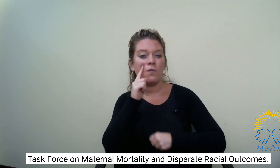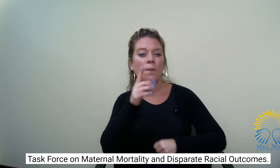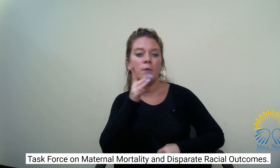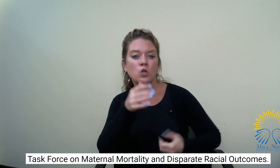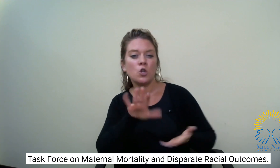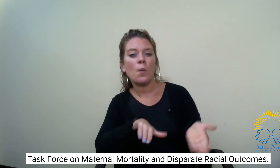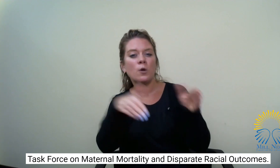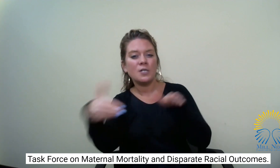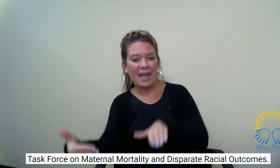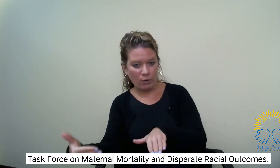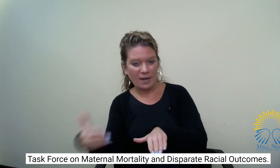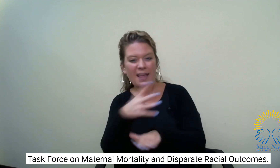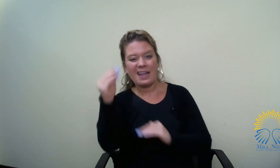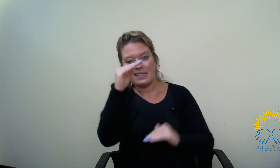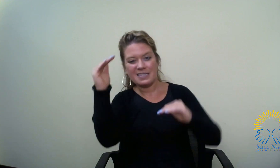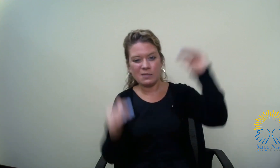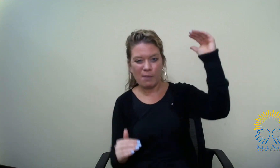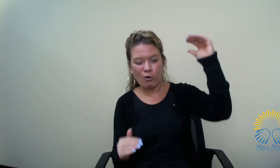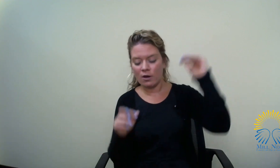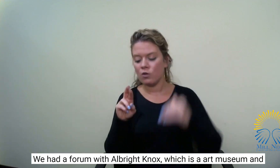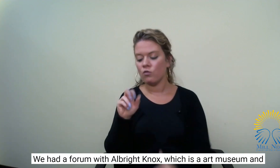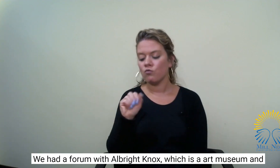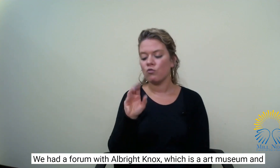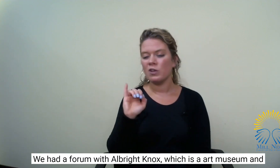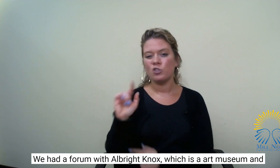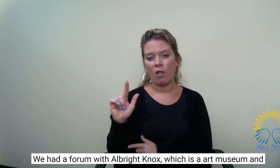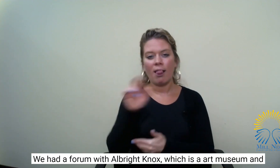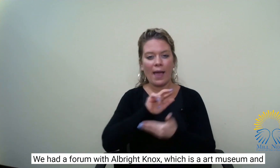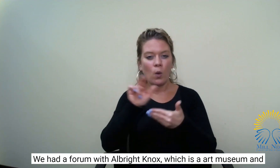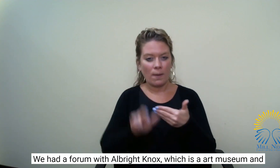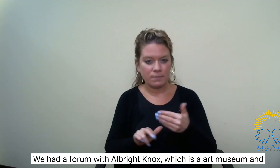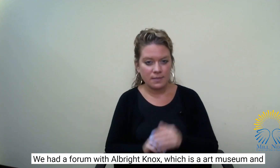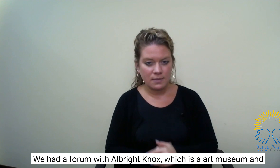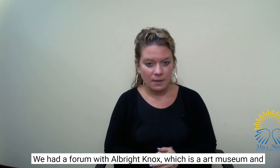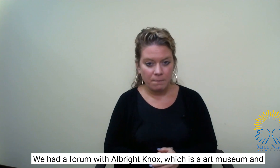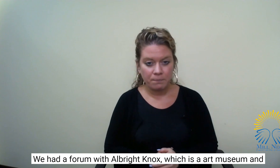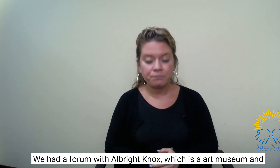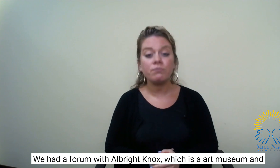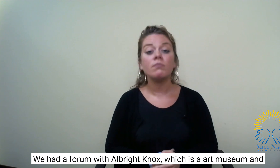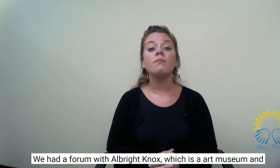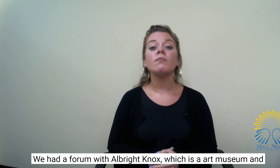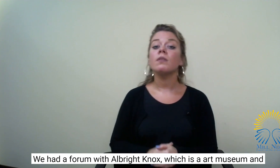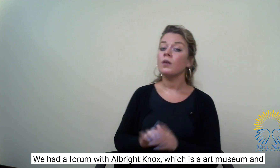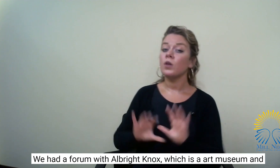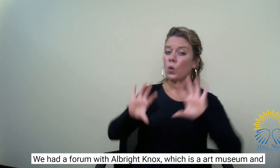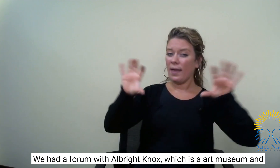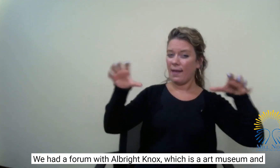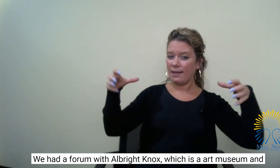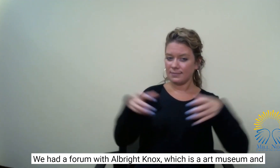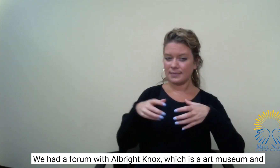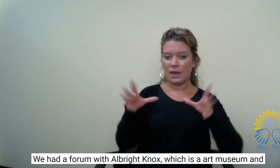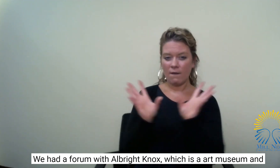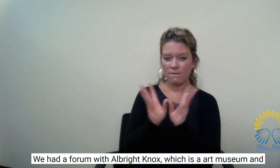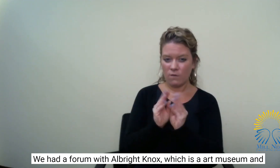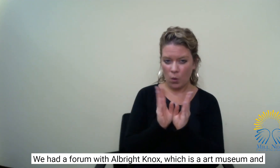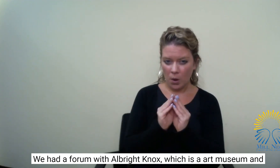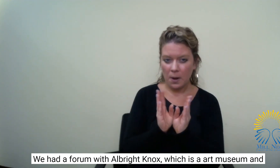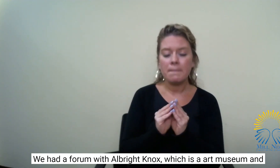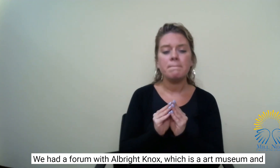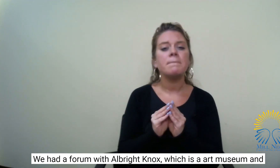Racial Outcomes. We had a forum with Albright Knox, which is an art